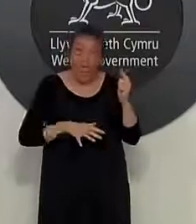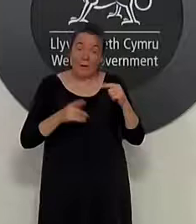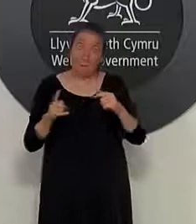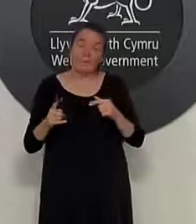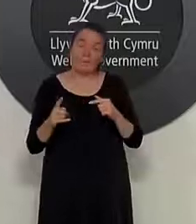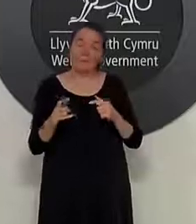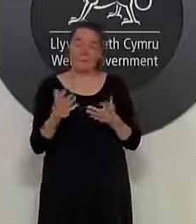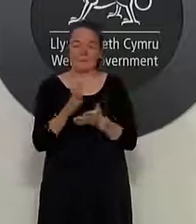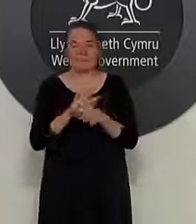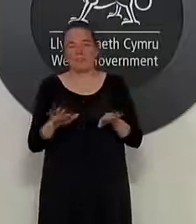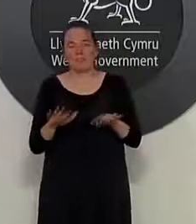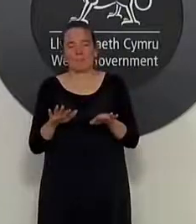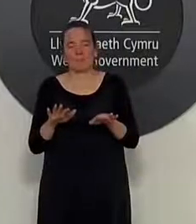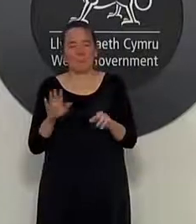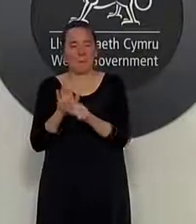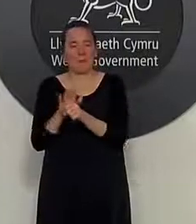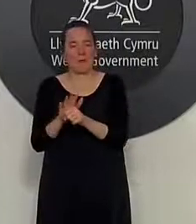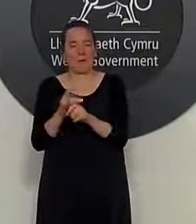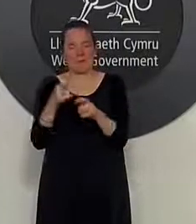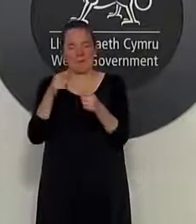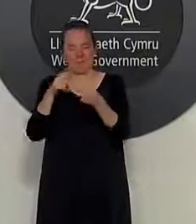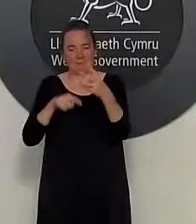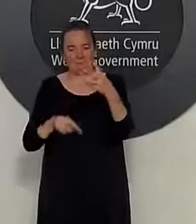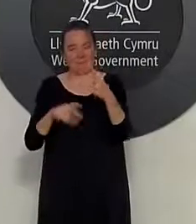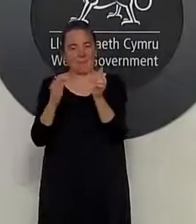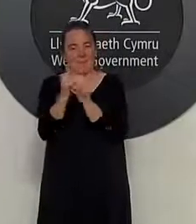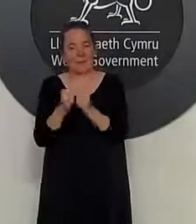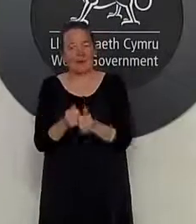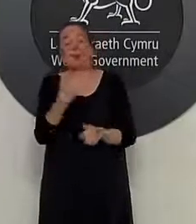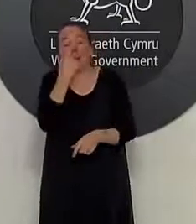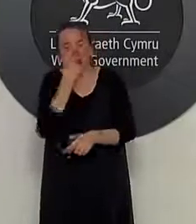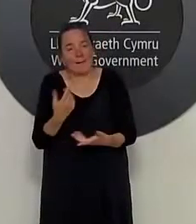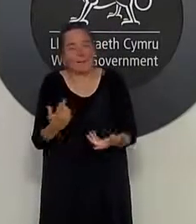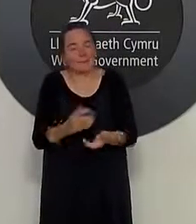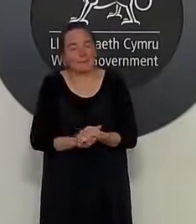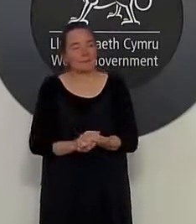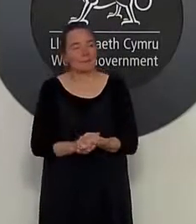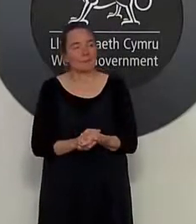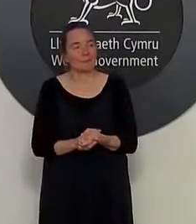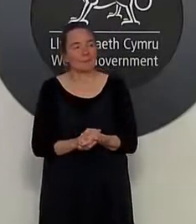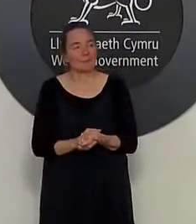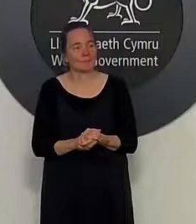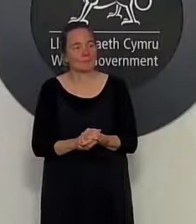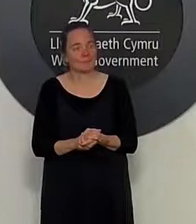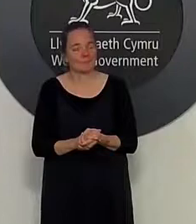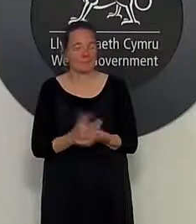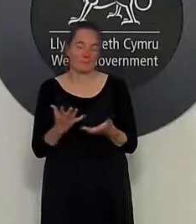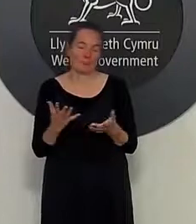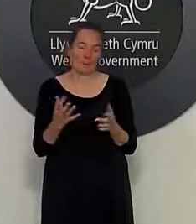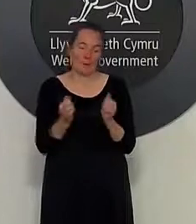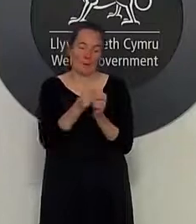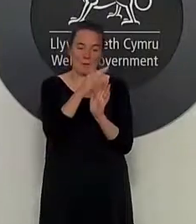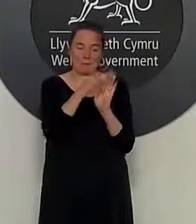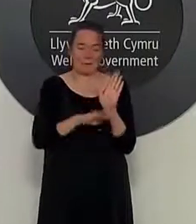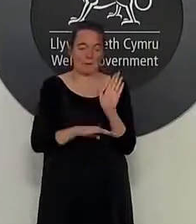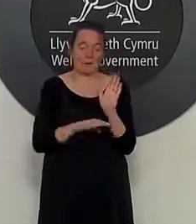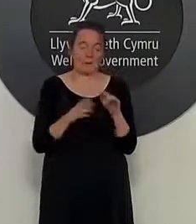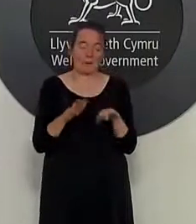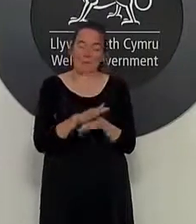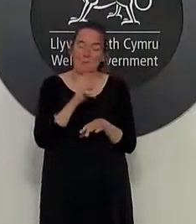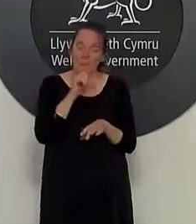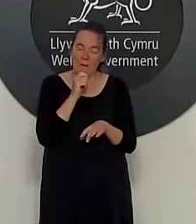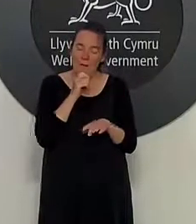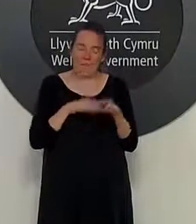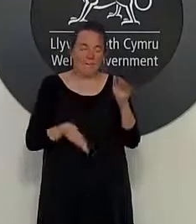are able to make progress. So by its very nature, you know, the agreement wasn't going to cover everything, and